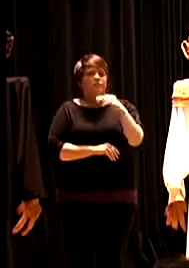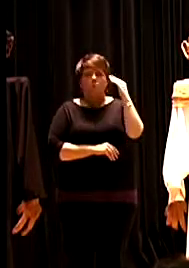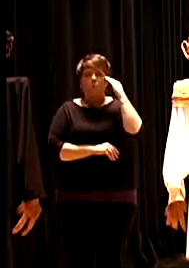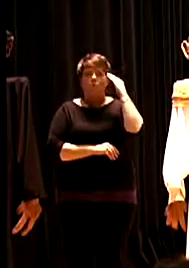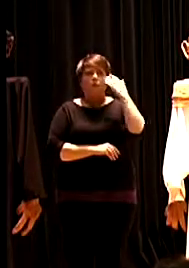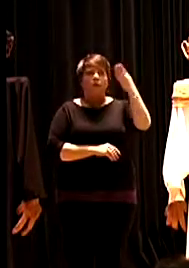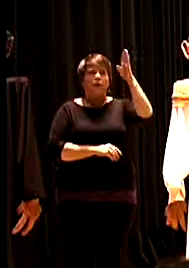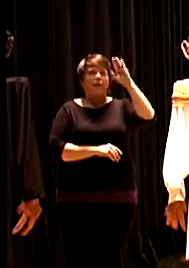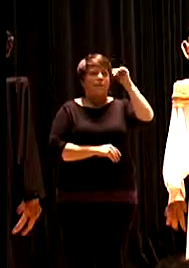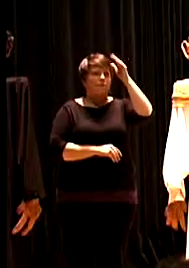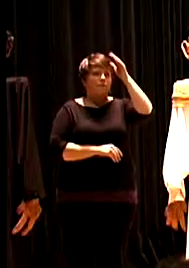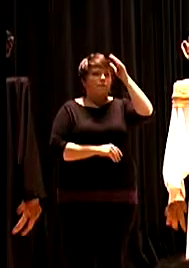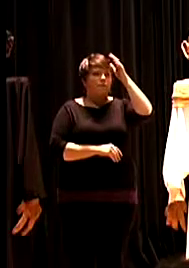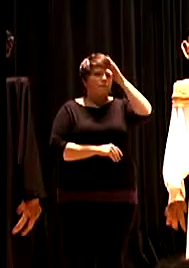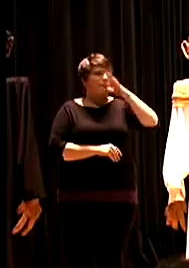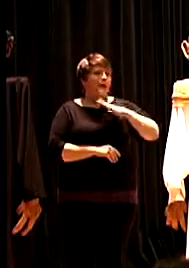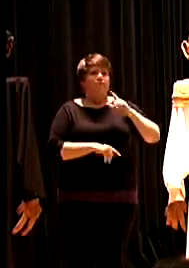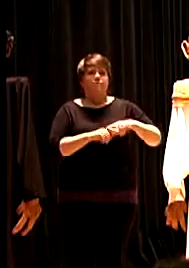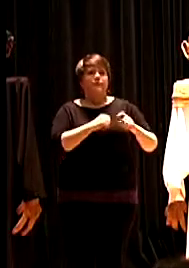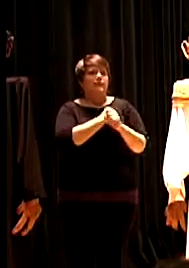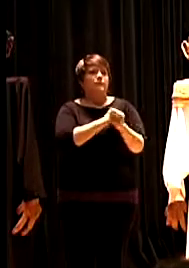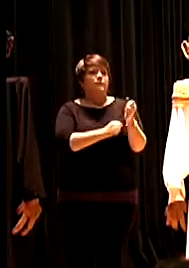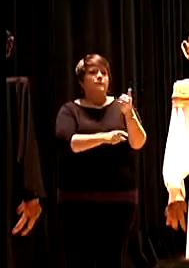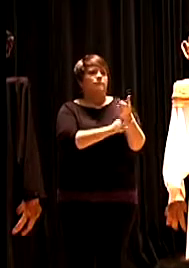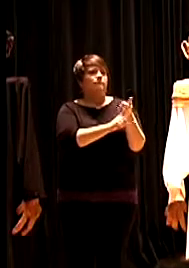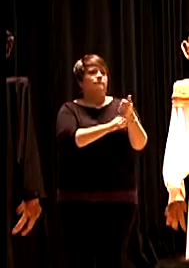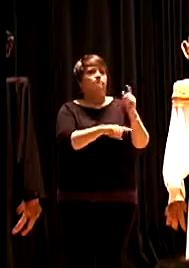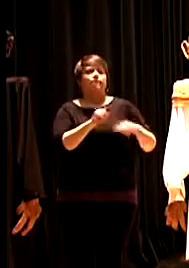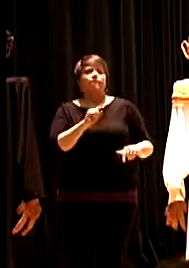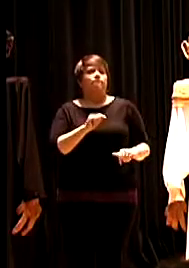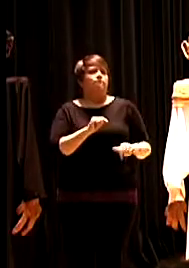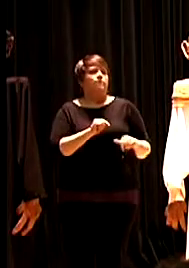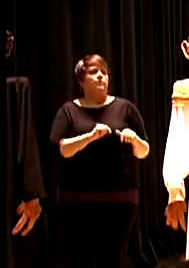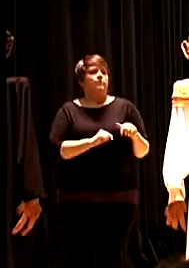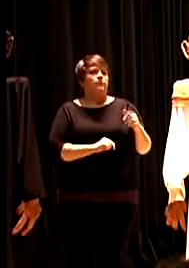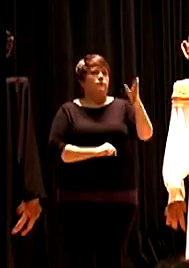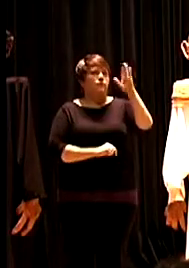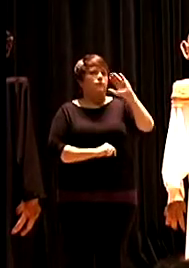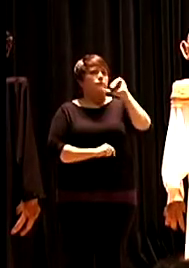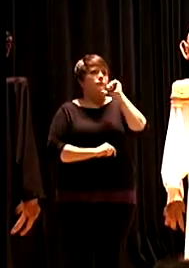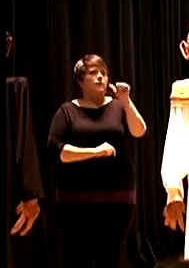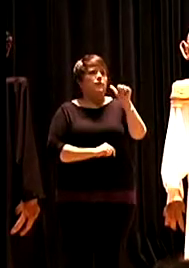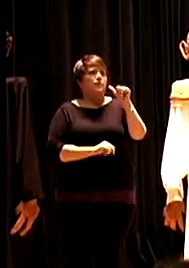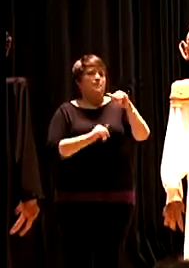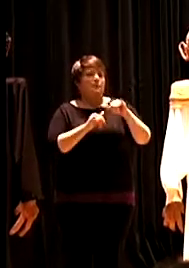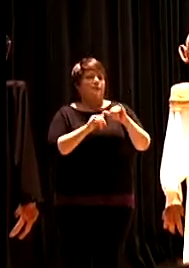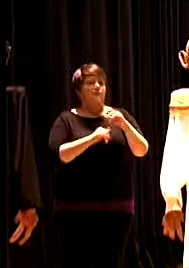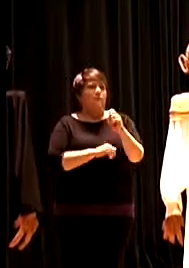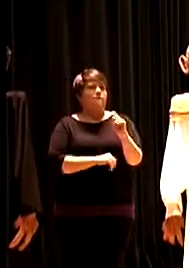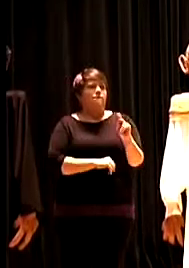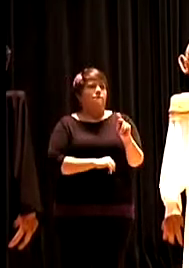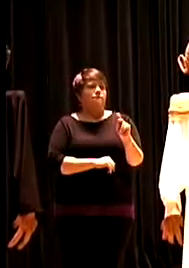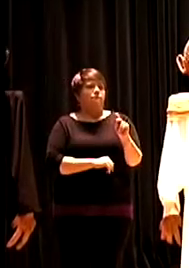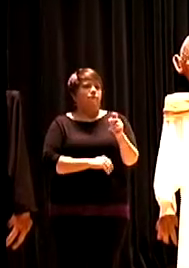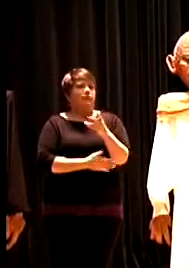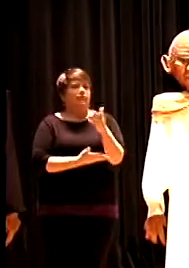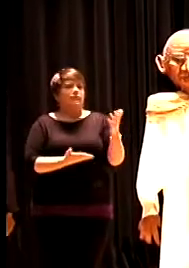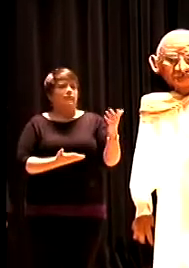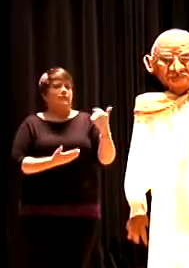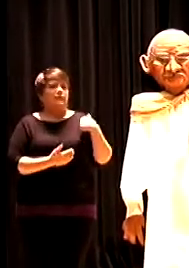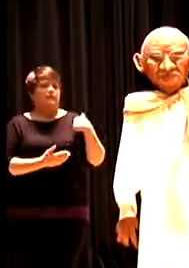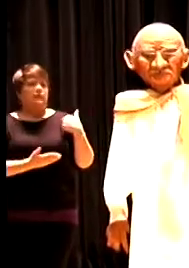God, that man cannot save himself, for God is not the measure of things, and